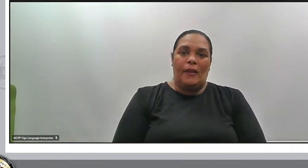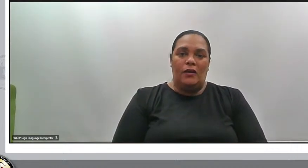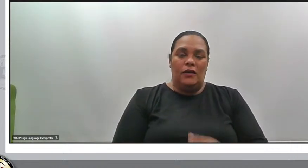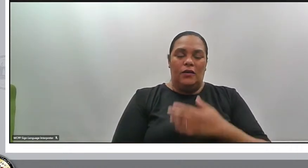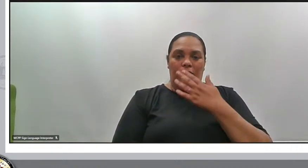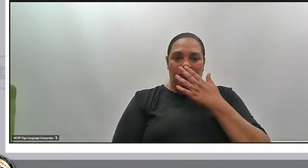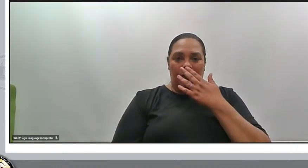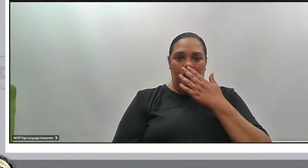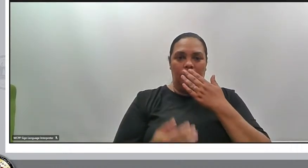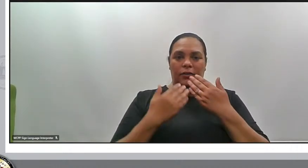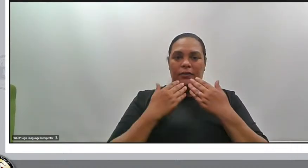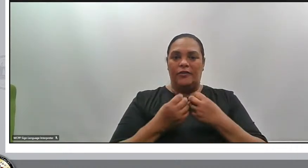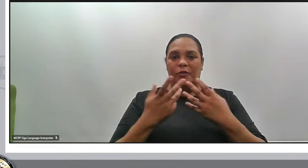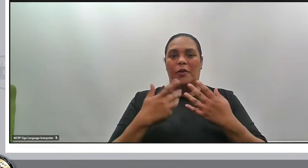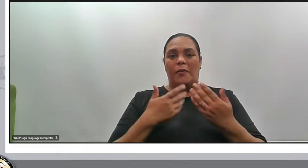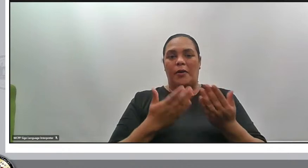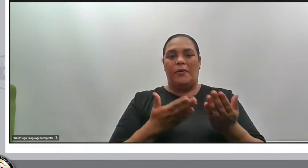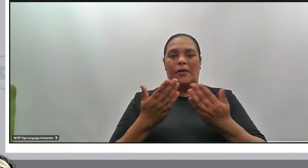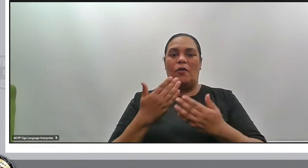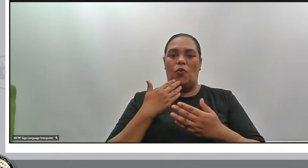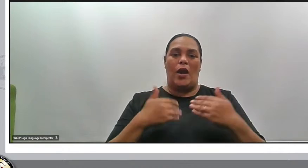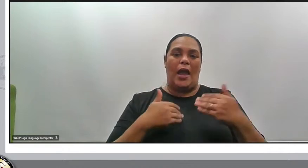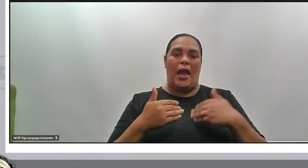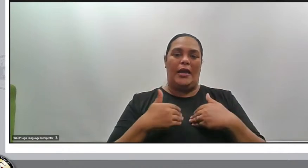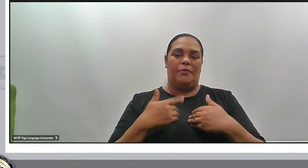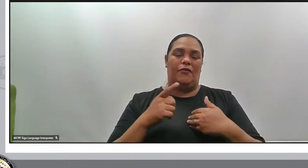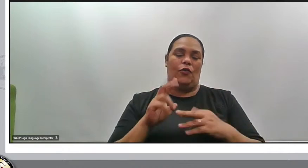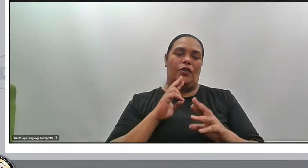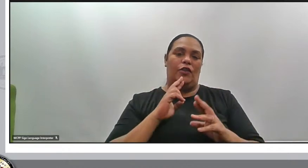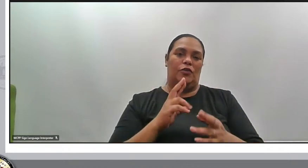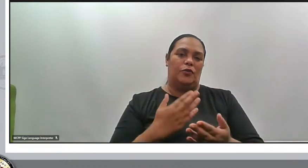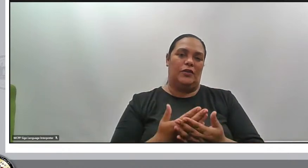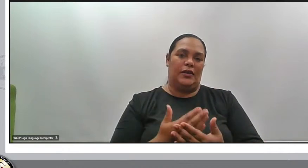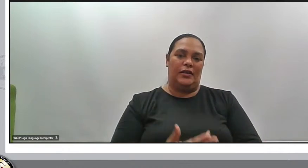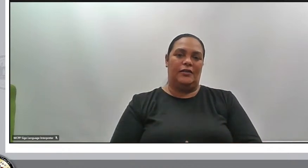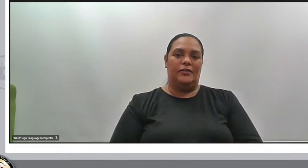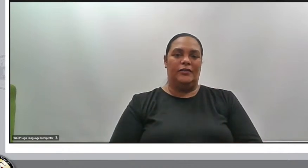members. I'll hand over to the administration for those responses. Thank you.